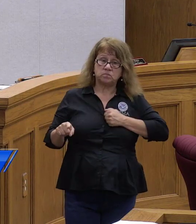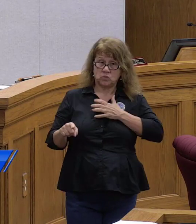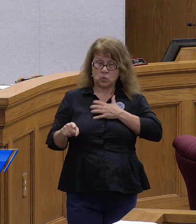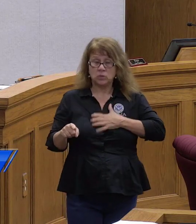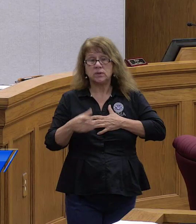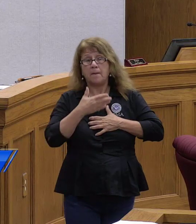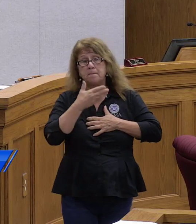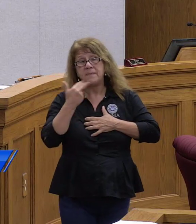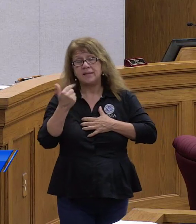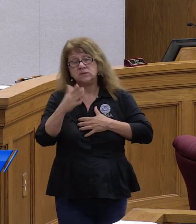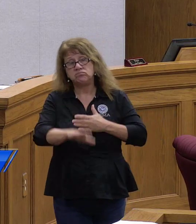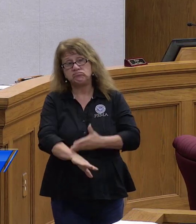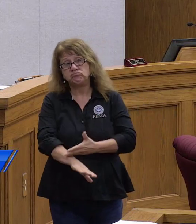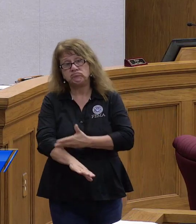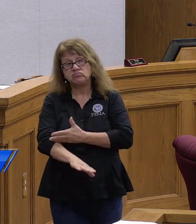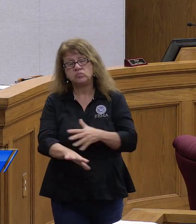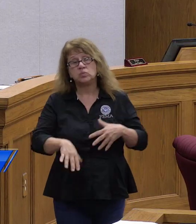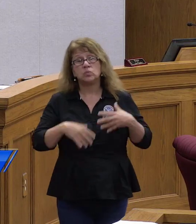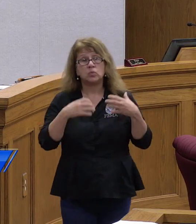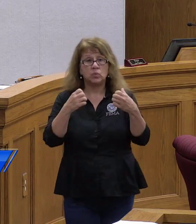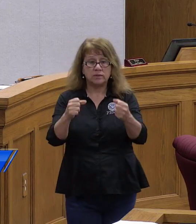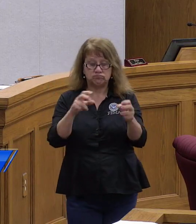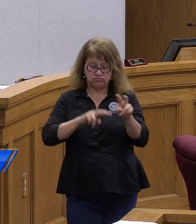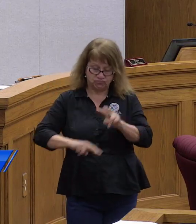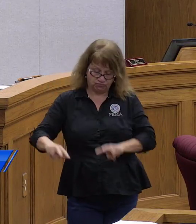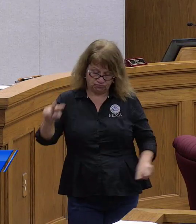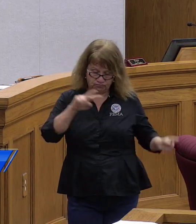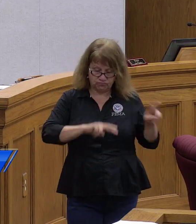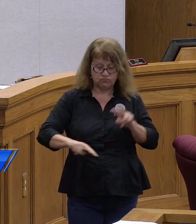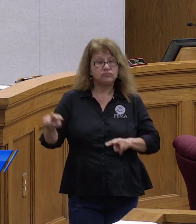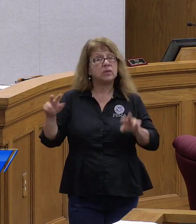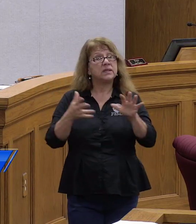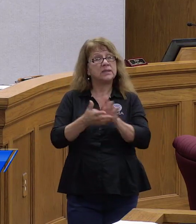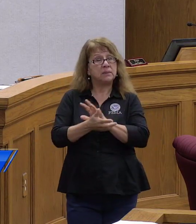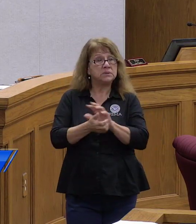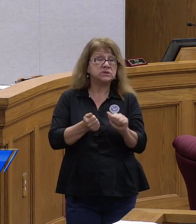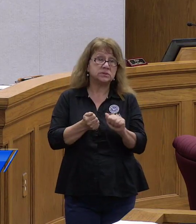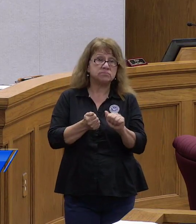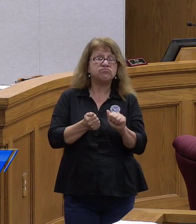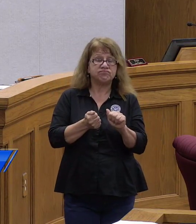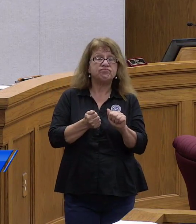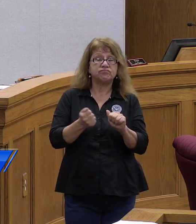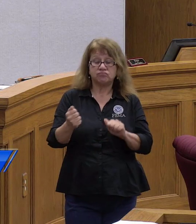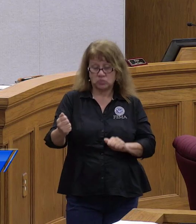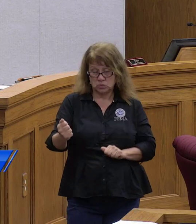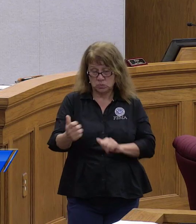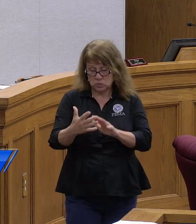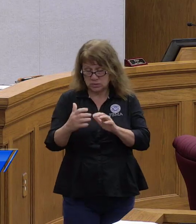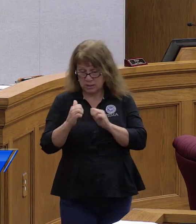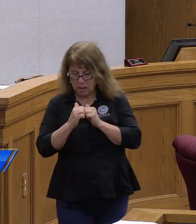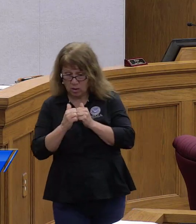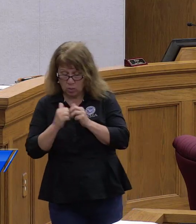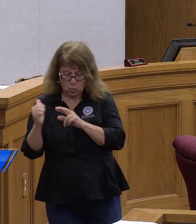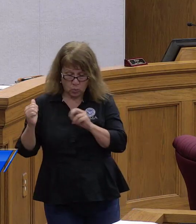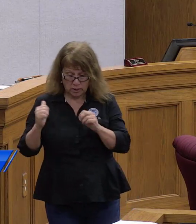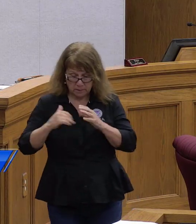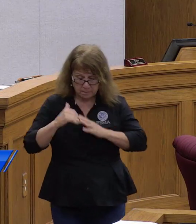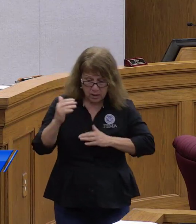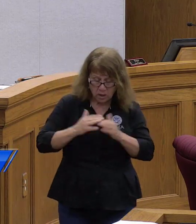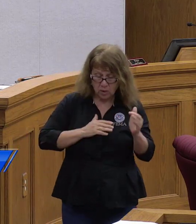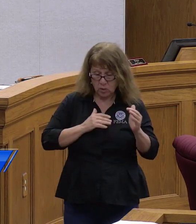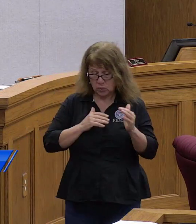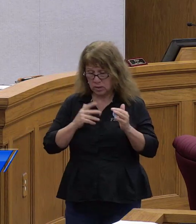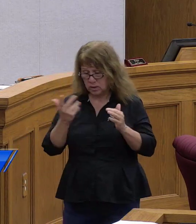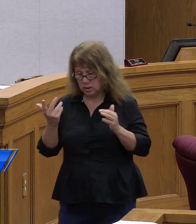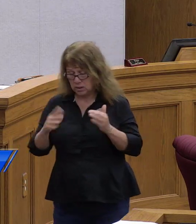recovery as they continue to take a look at those damages and look for ways to rebuild or restore their